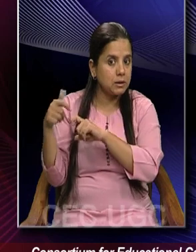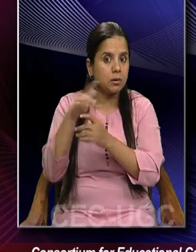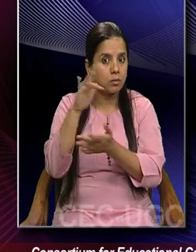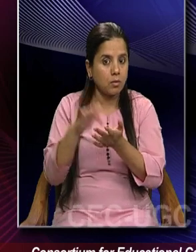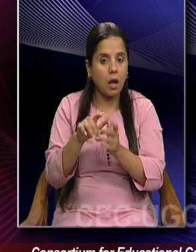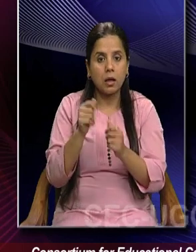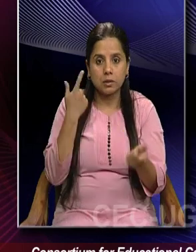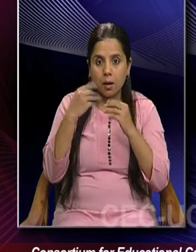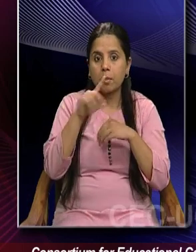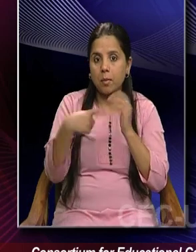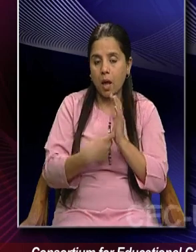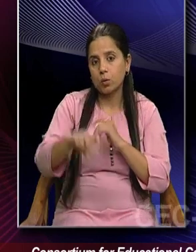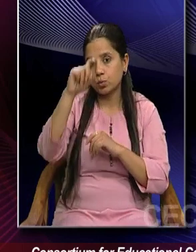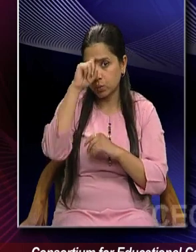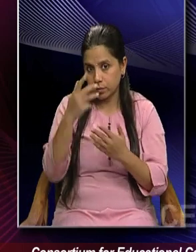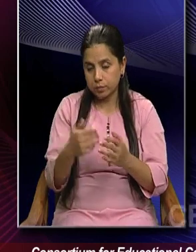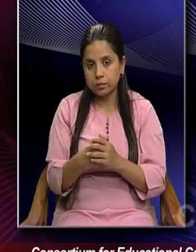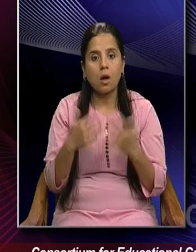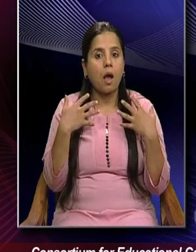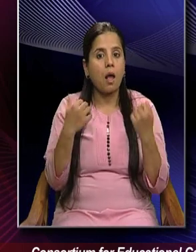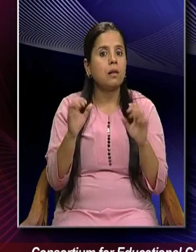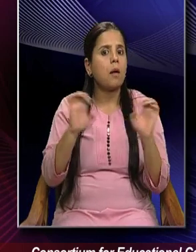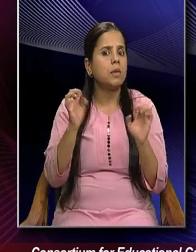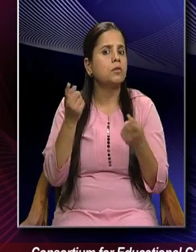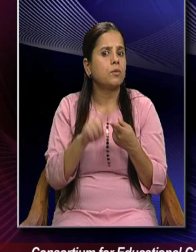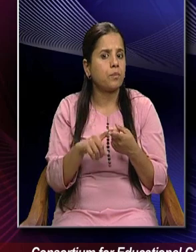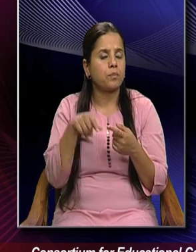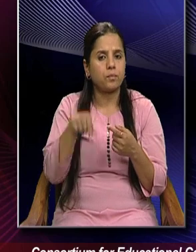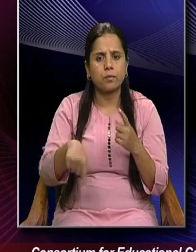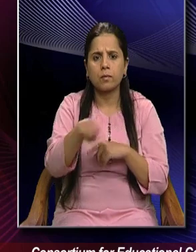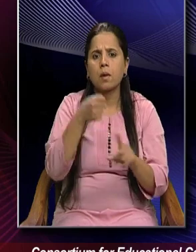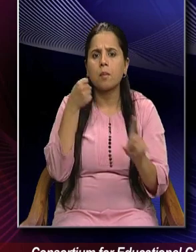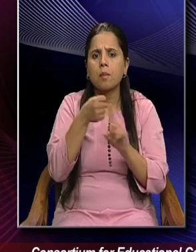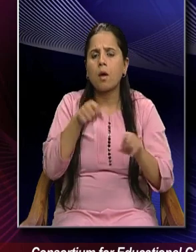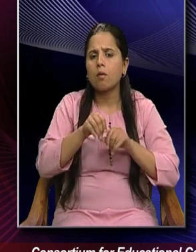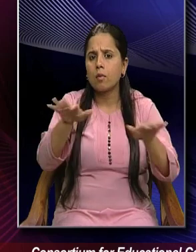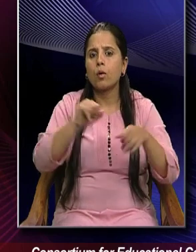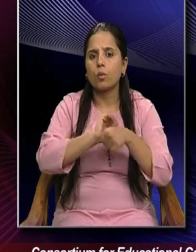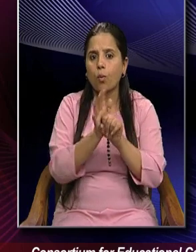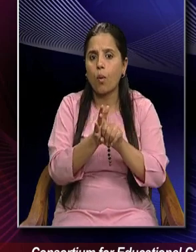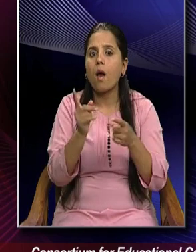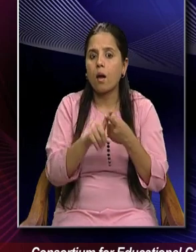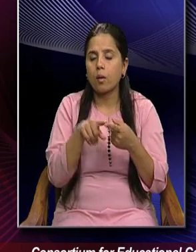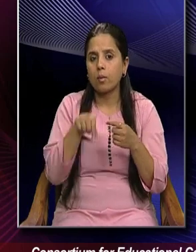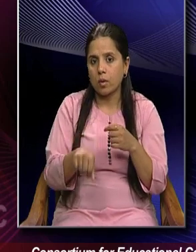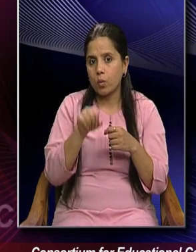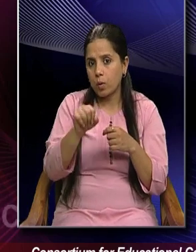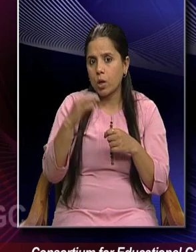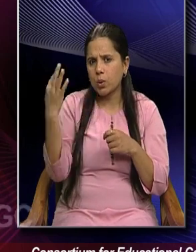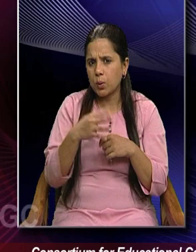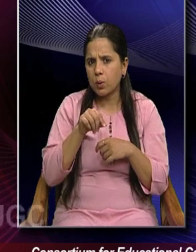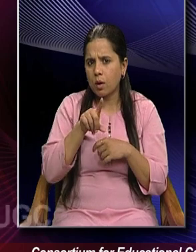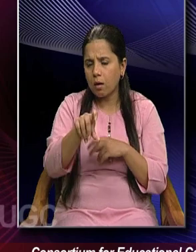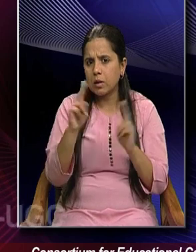like Assam, Bihar, Gujarat. Health emergencies, lingering impacts of COVID-19, threat of new